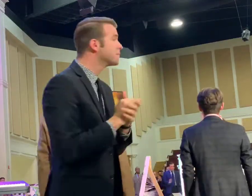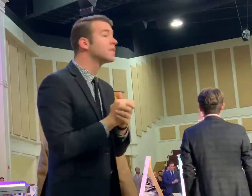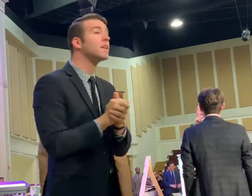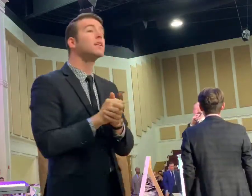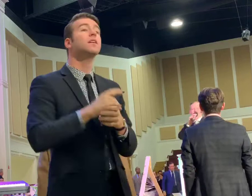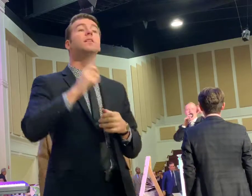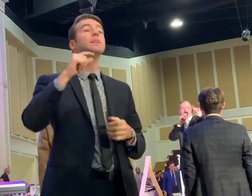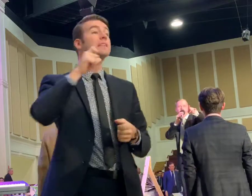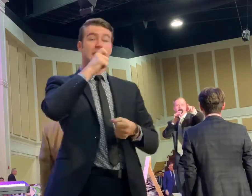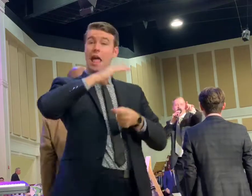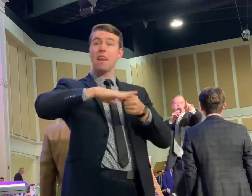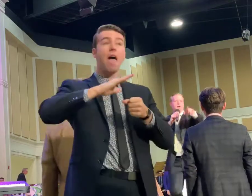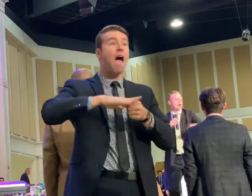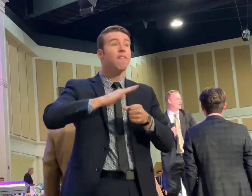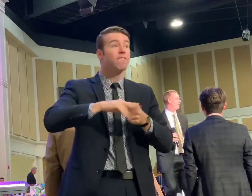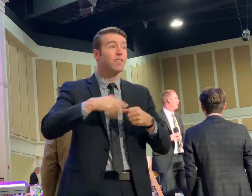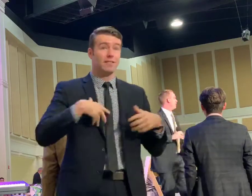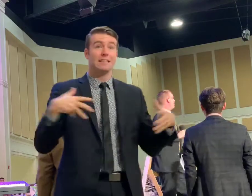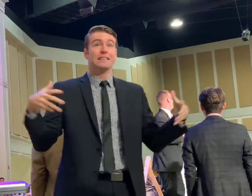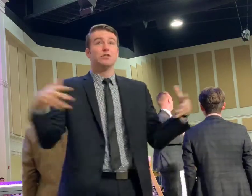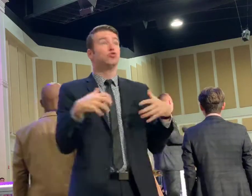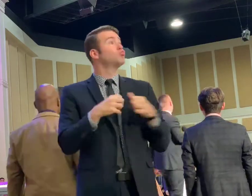Because it's not enough just to gather together.